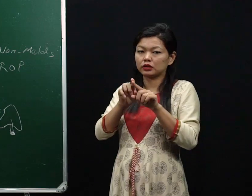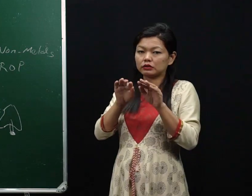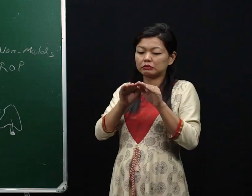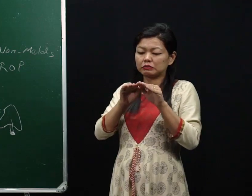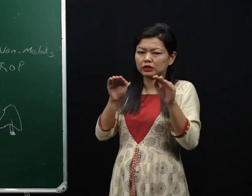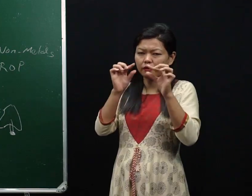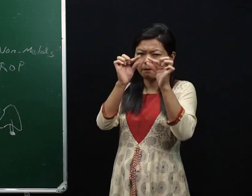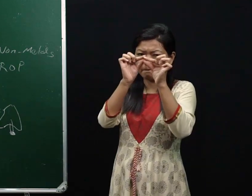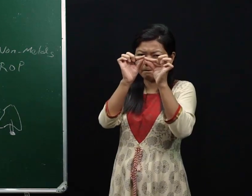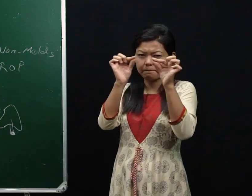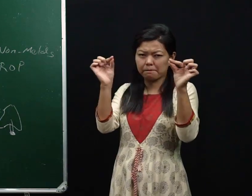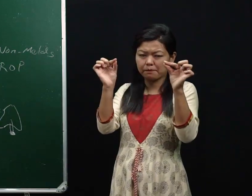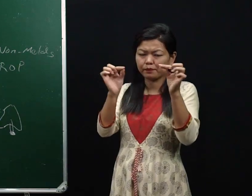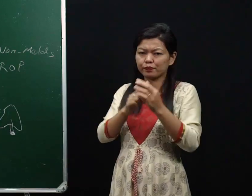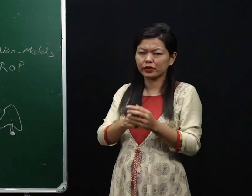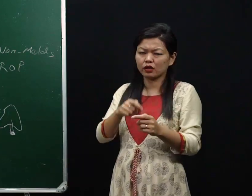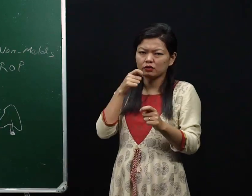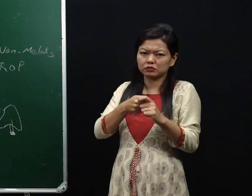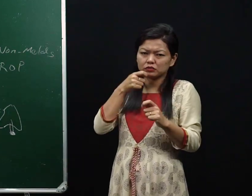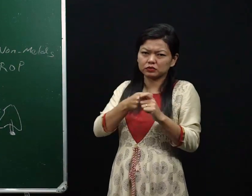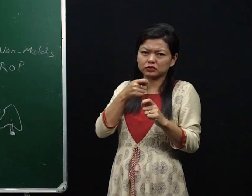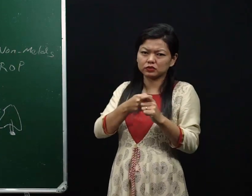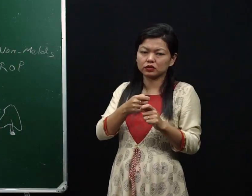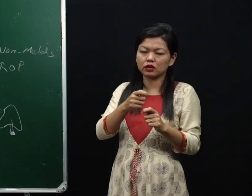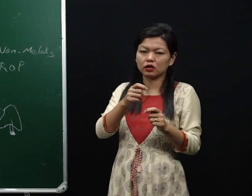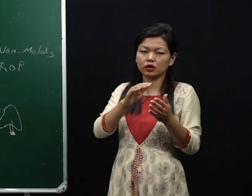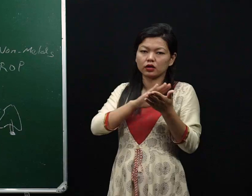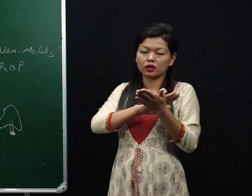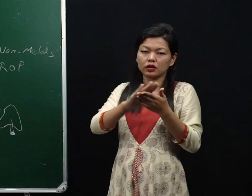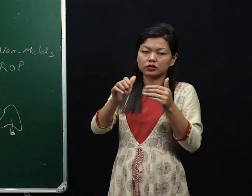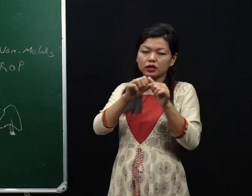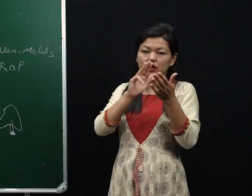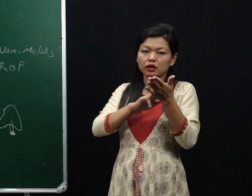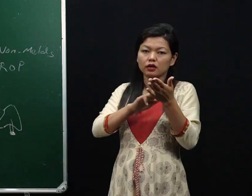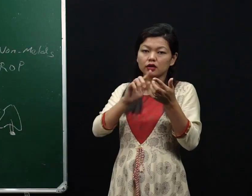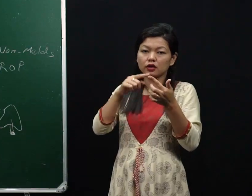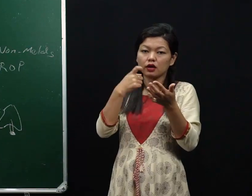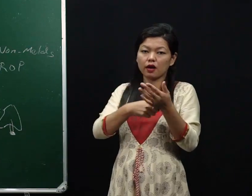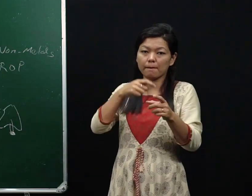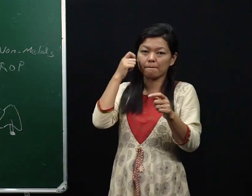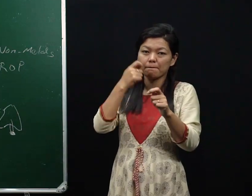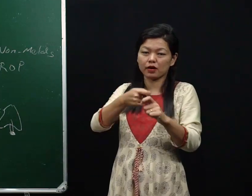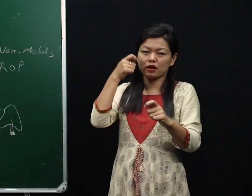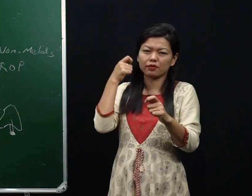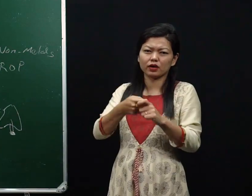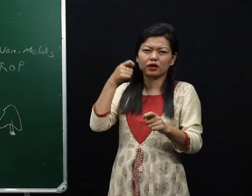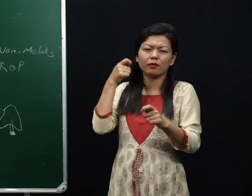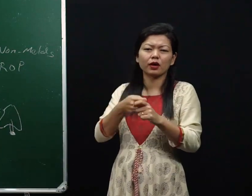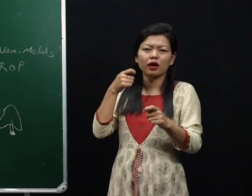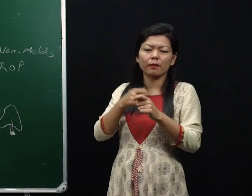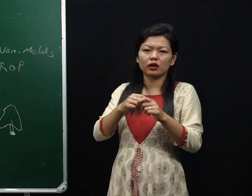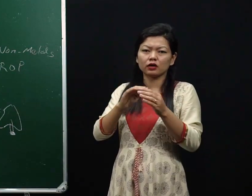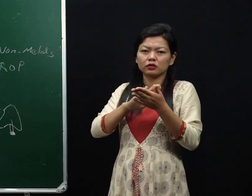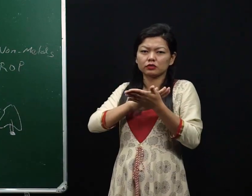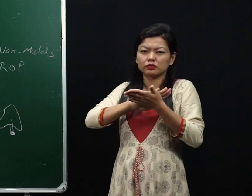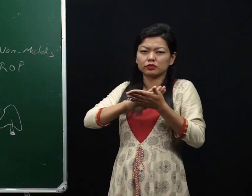So now it has been beaten, okay? It has been beaten into a thin sheets. But we cannot expect this gold to become like, to behave